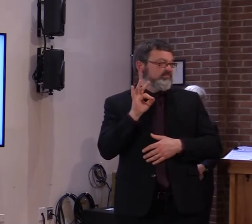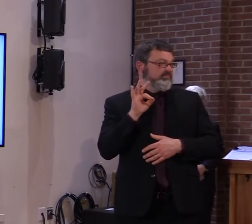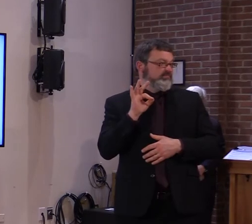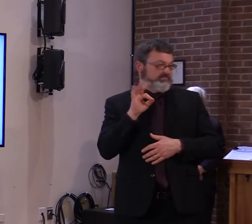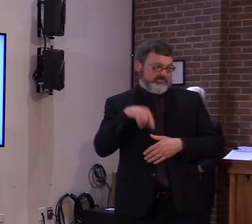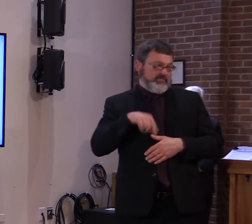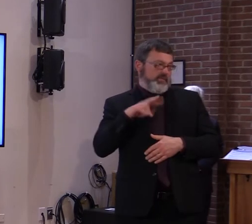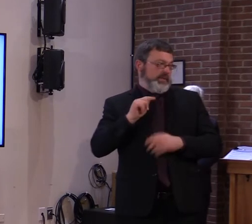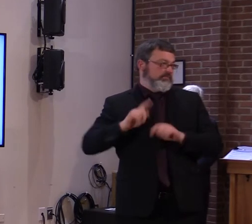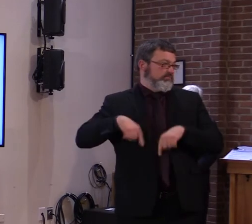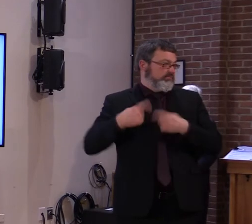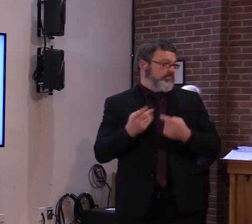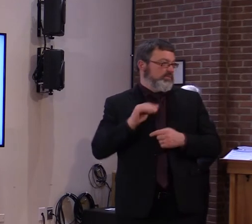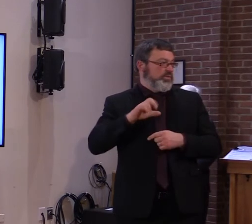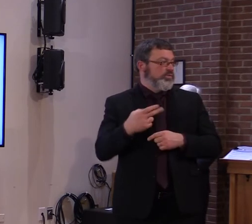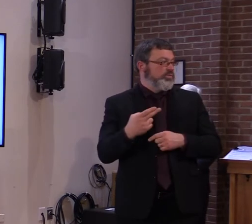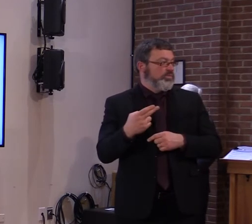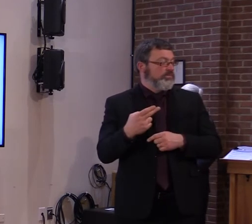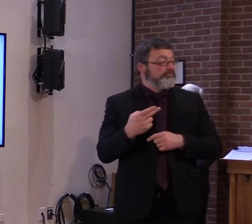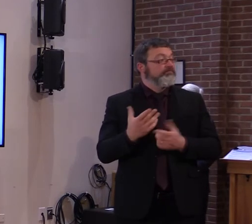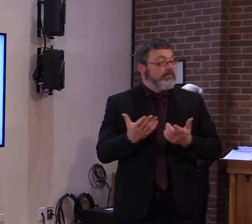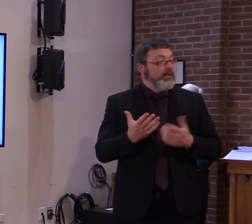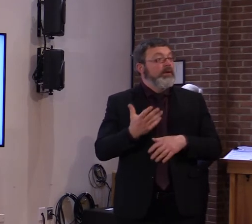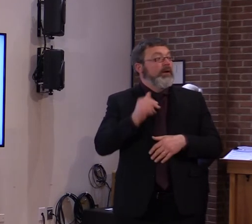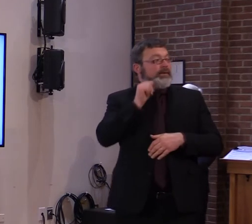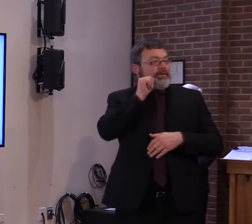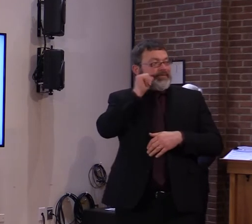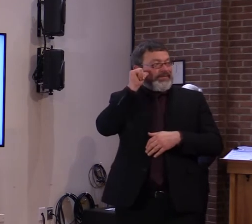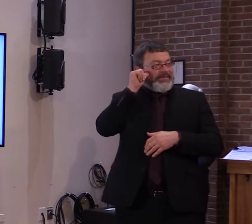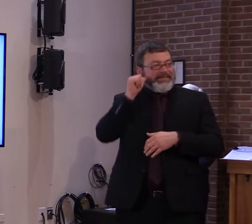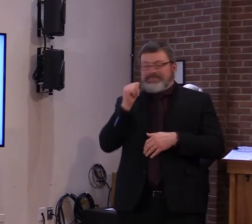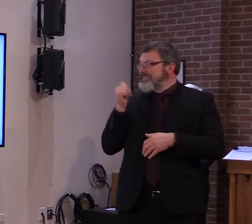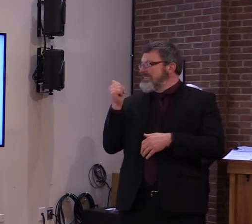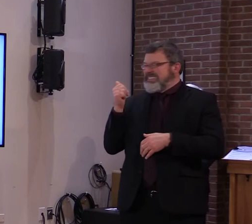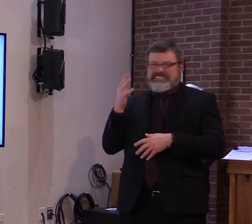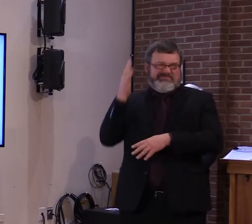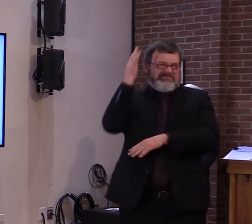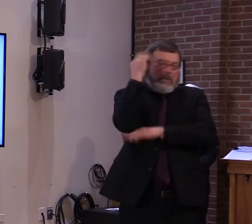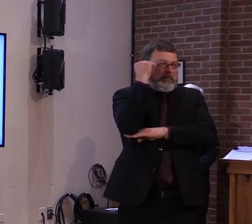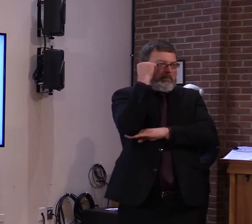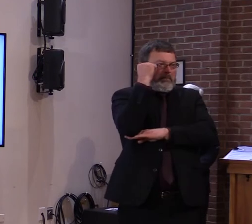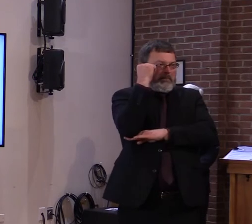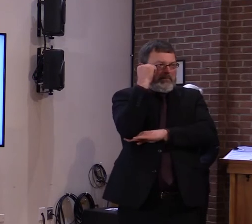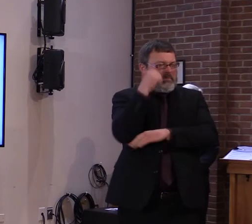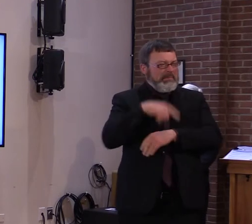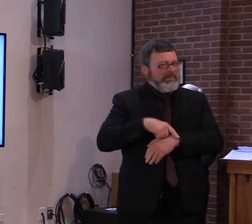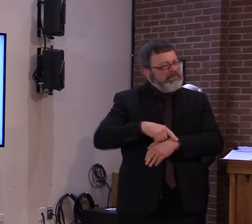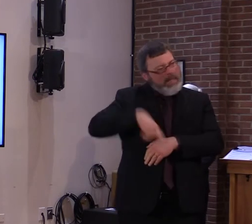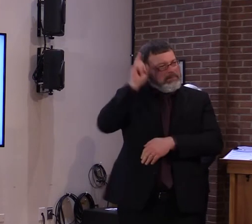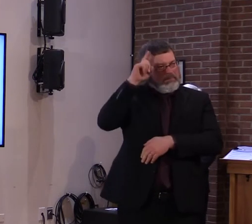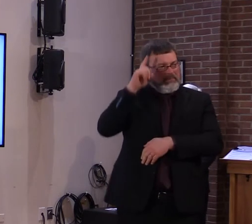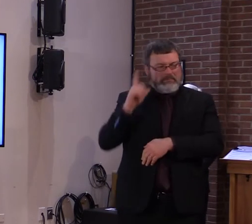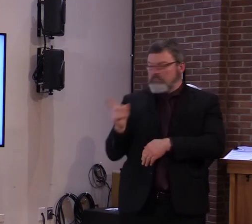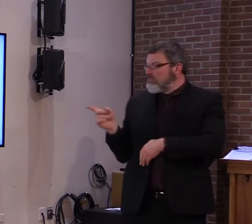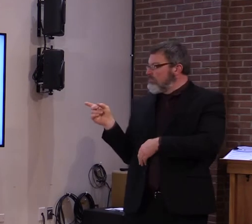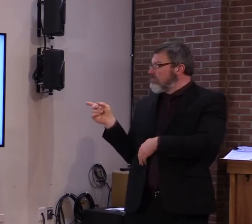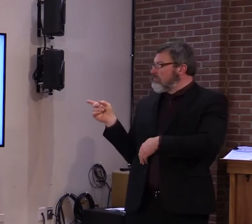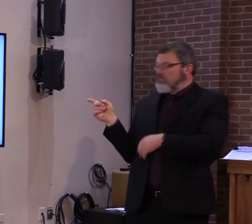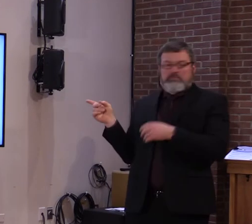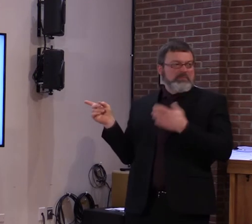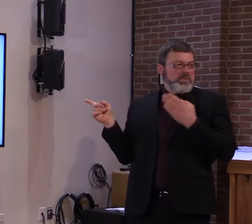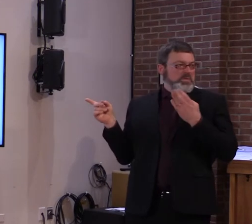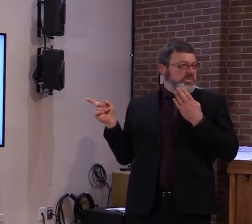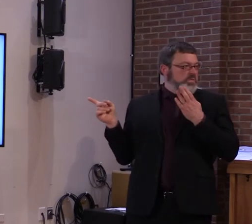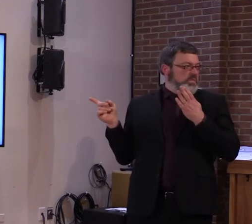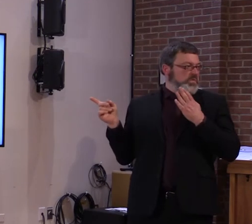Yesterday, we reported our highest daily number of cases, 148. We will be reporting, as you